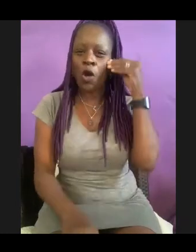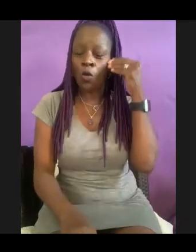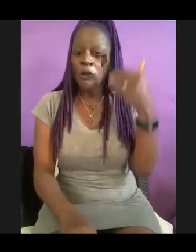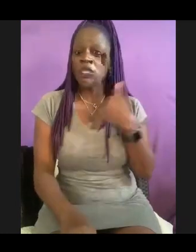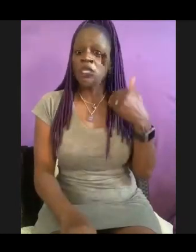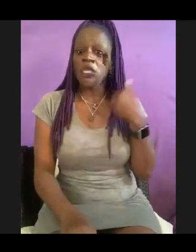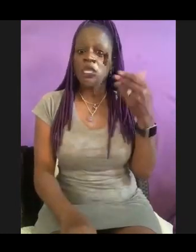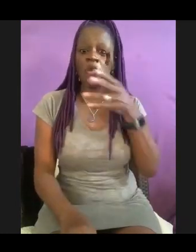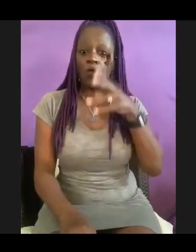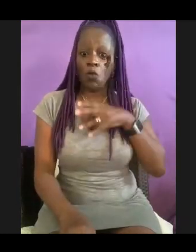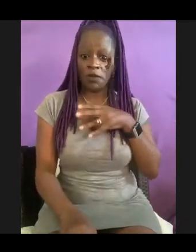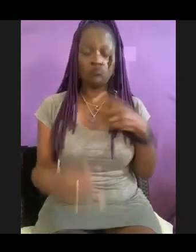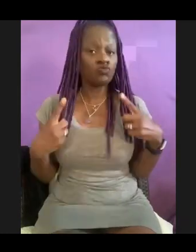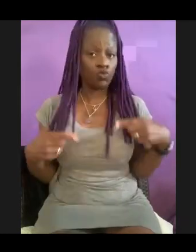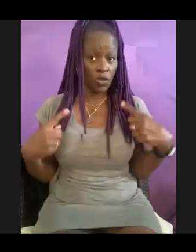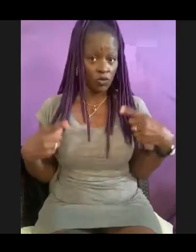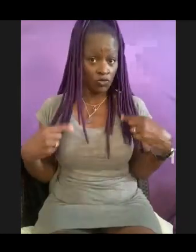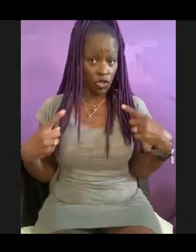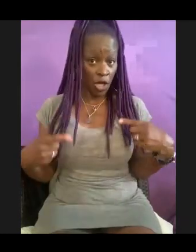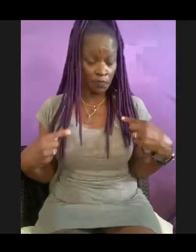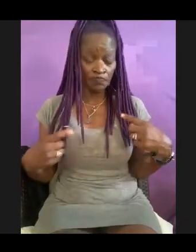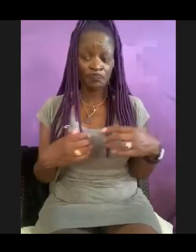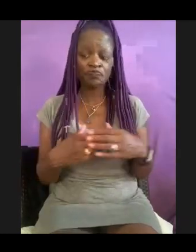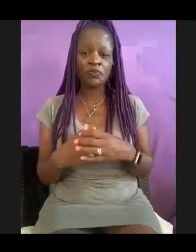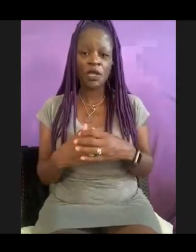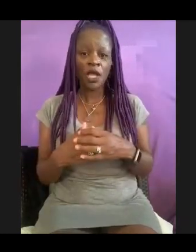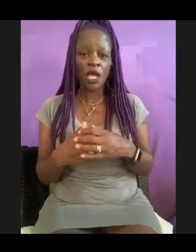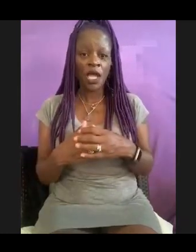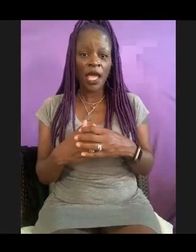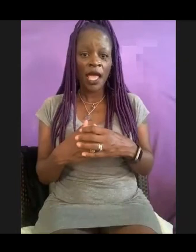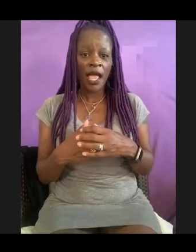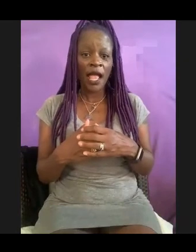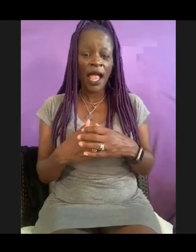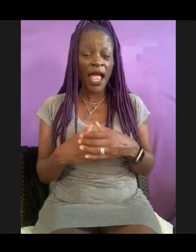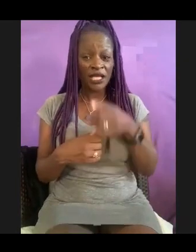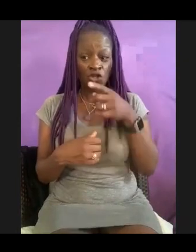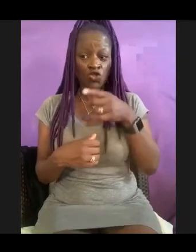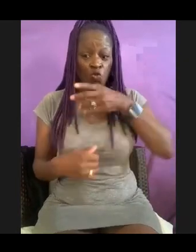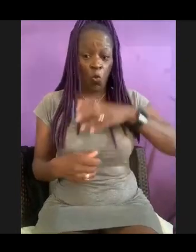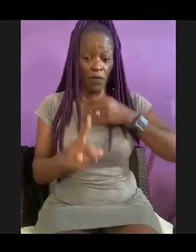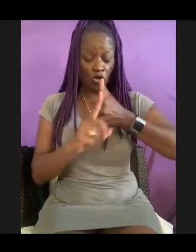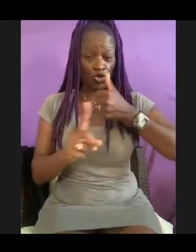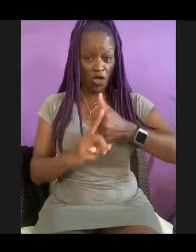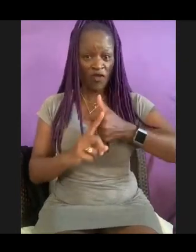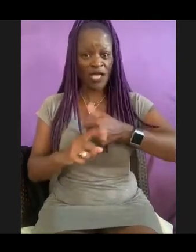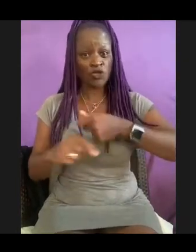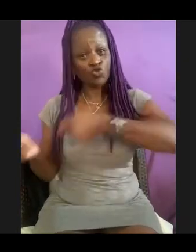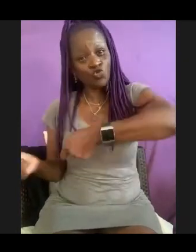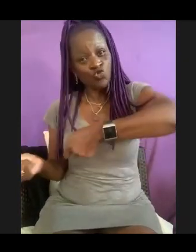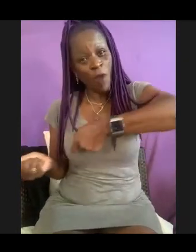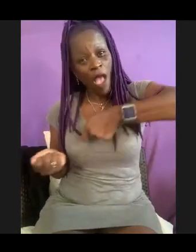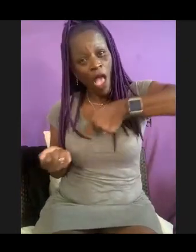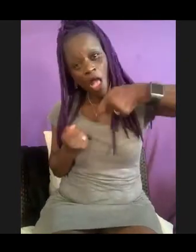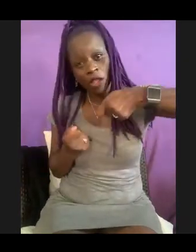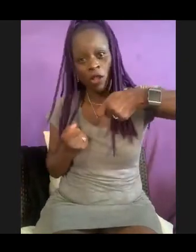a wheelchair user who pulls her wheelchair up 2 flights of steps while sitting and